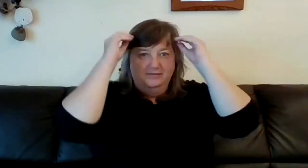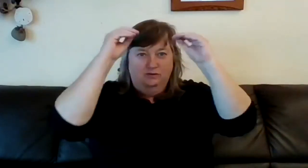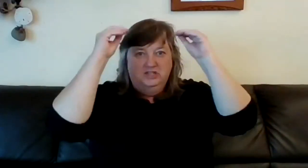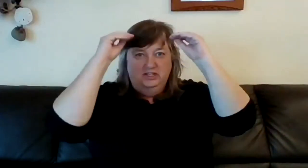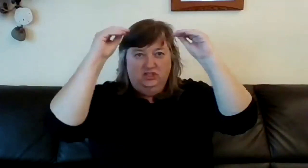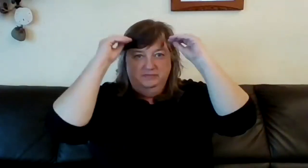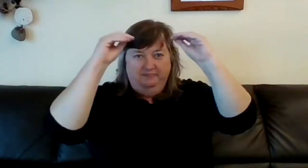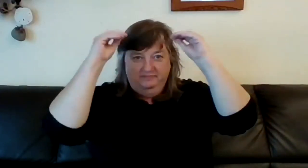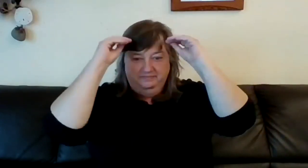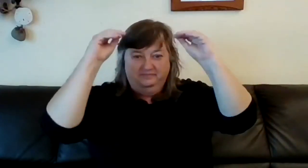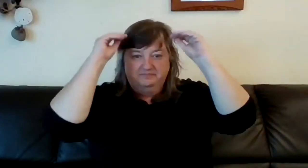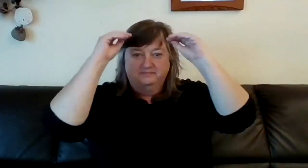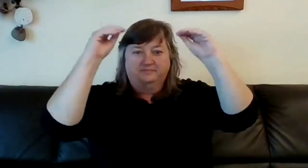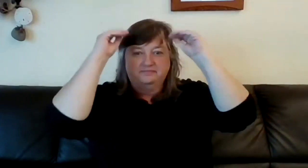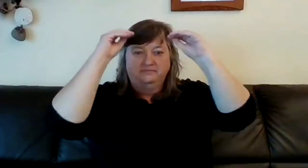So teach.